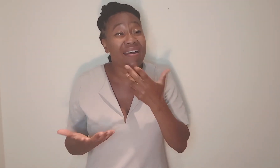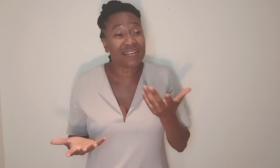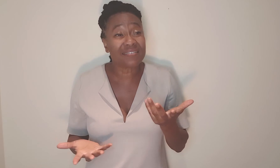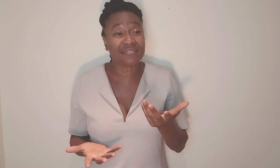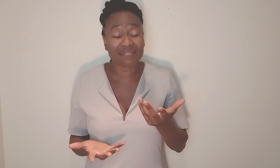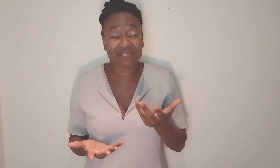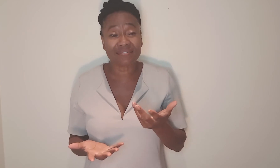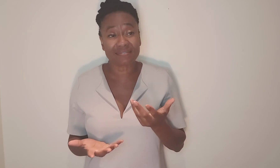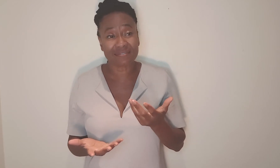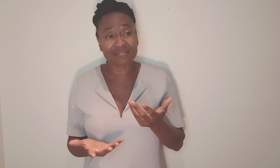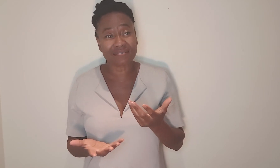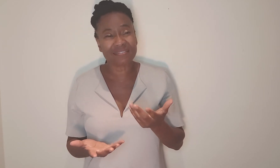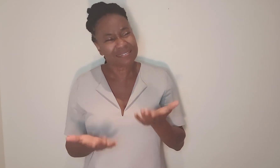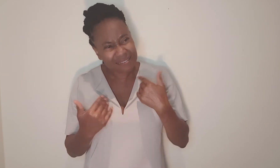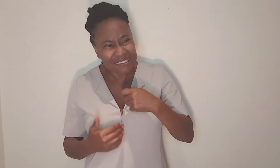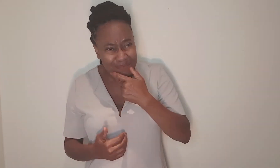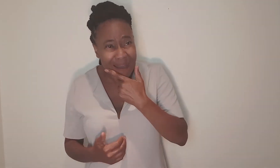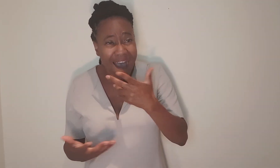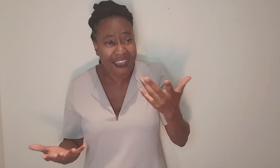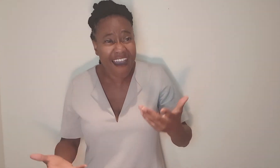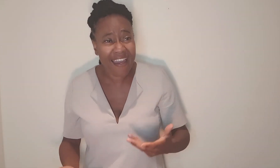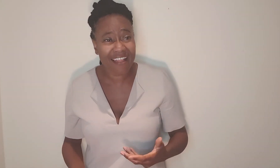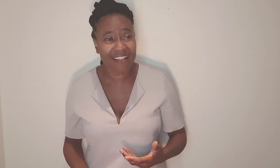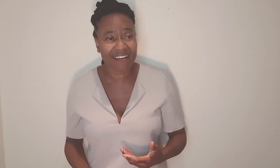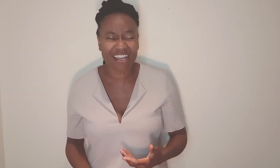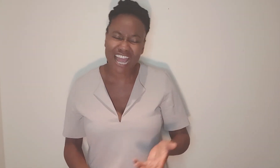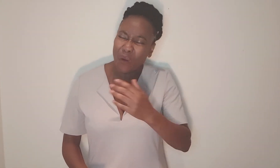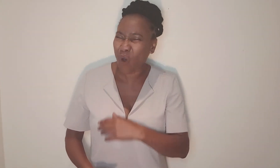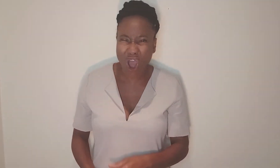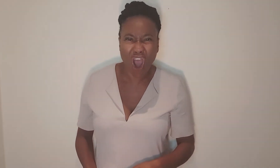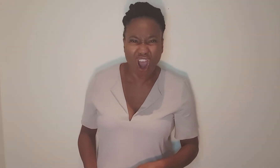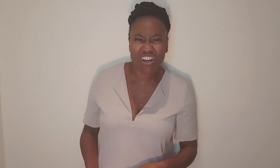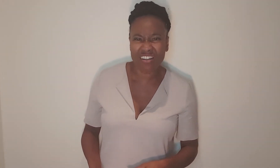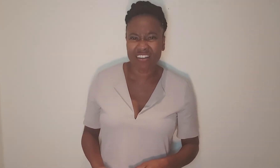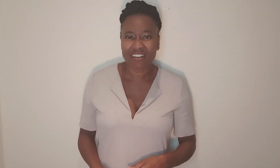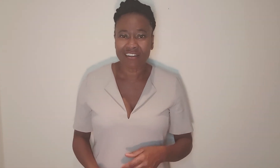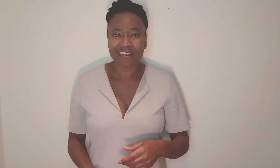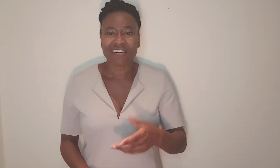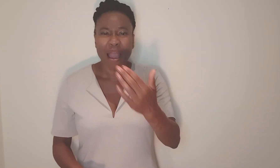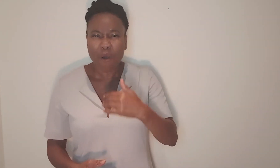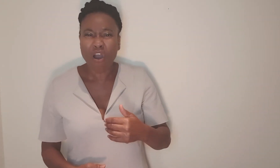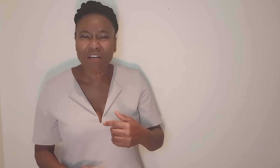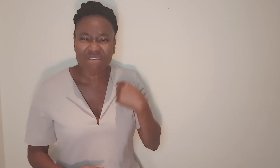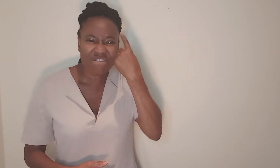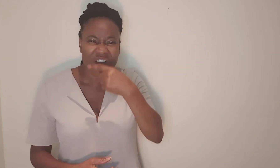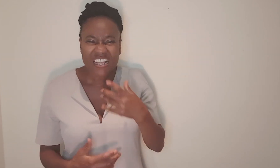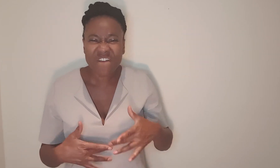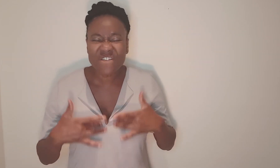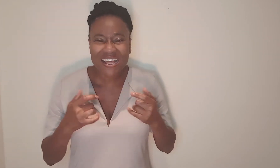Smile. Go on. Feel it on your face. I'm smiling right